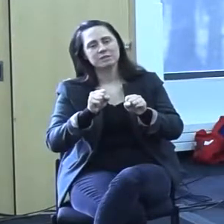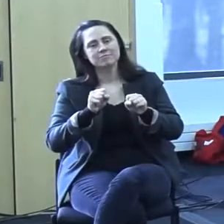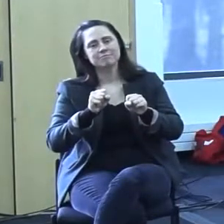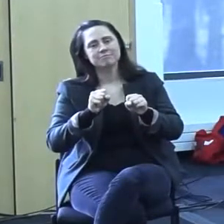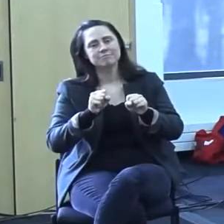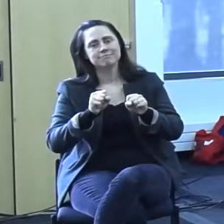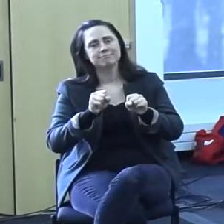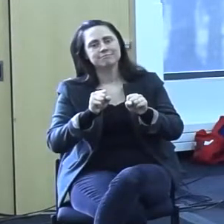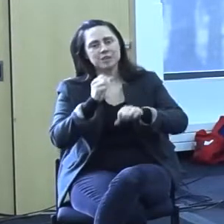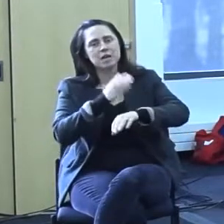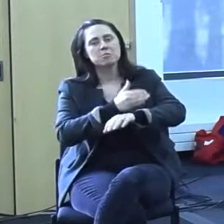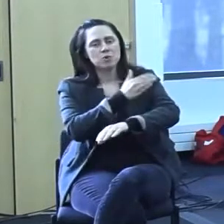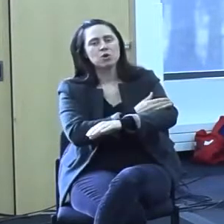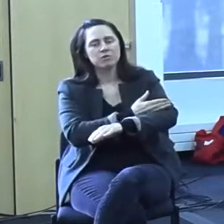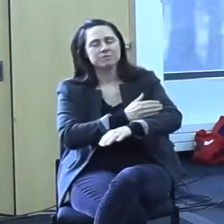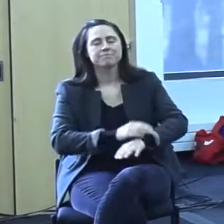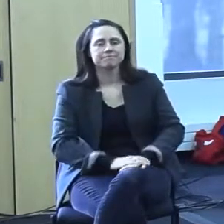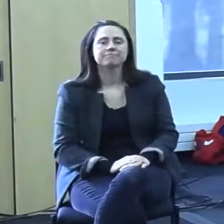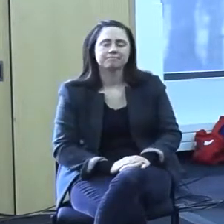could improve